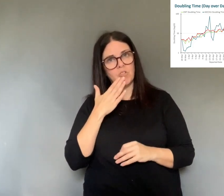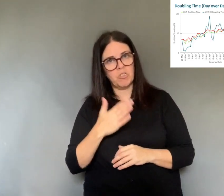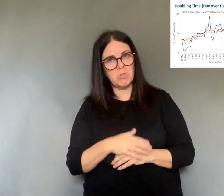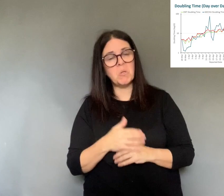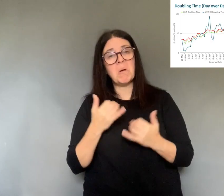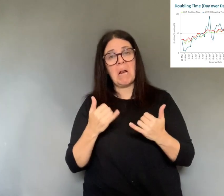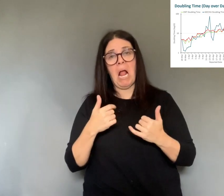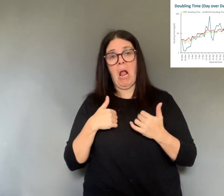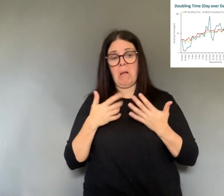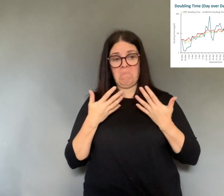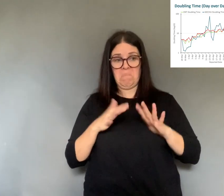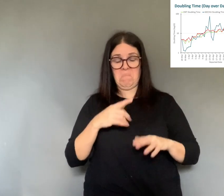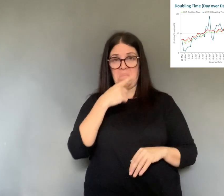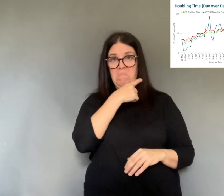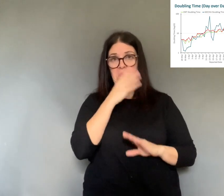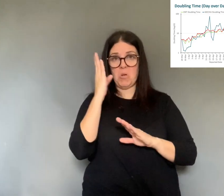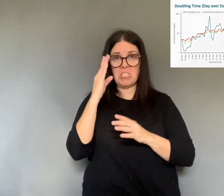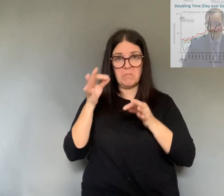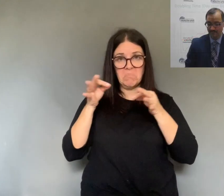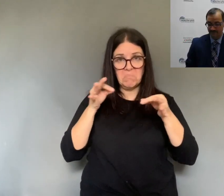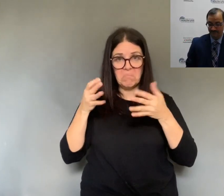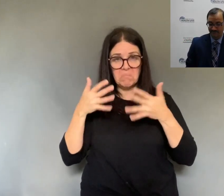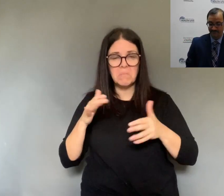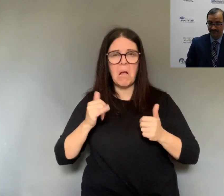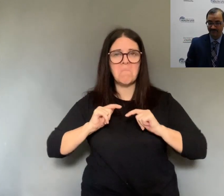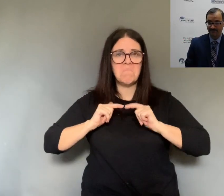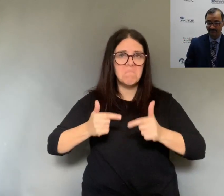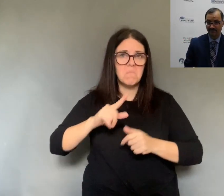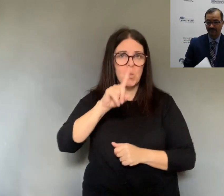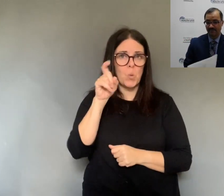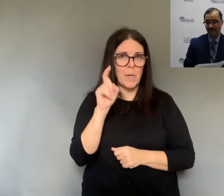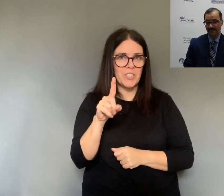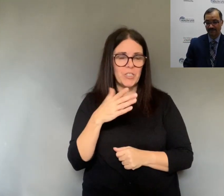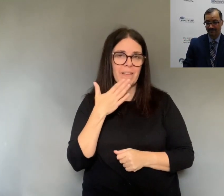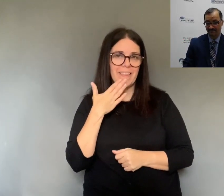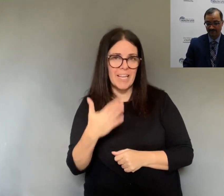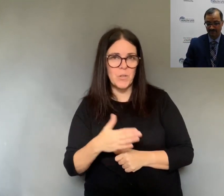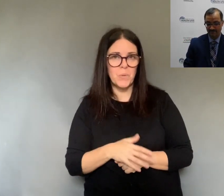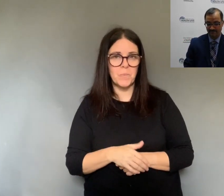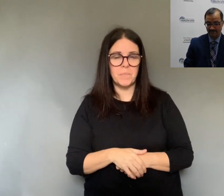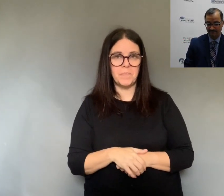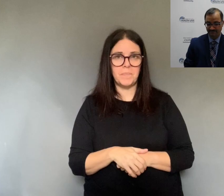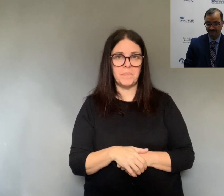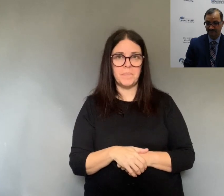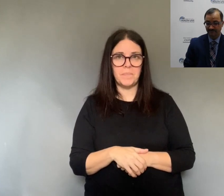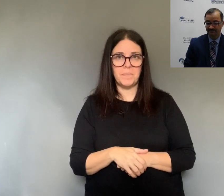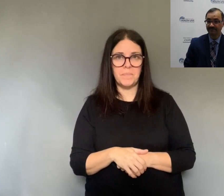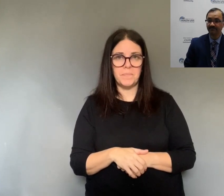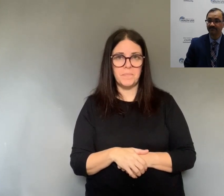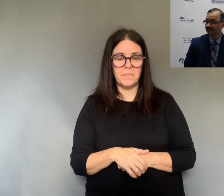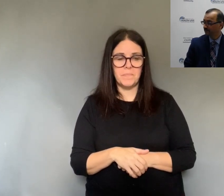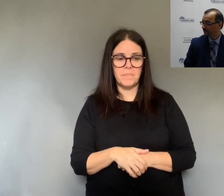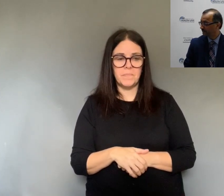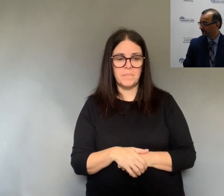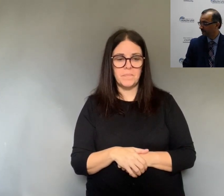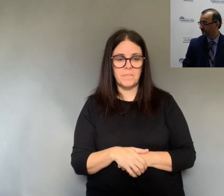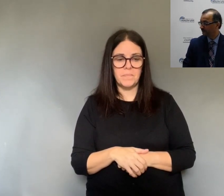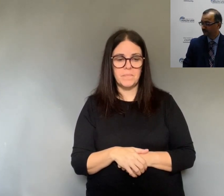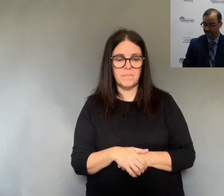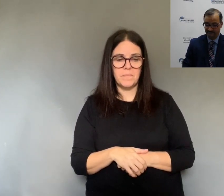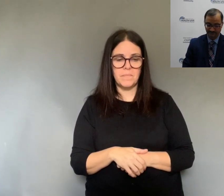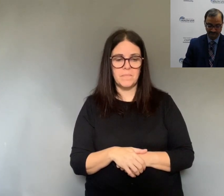I'll take questions. Thank you. We'll now take